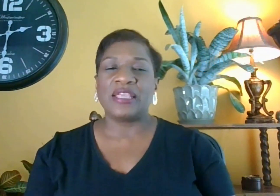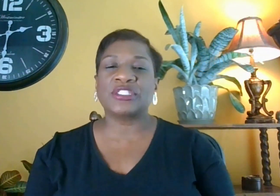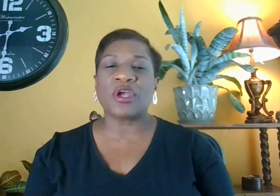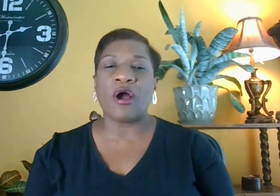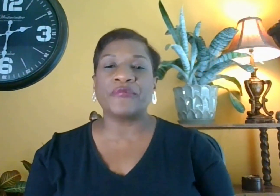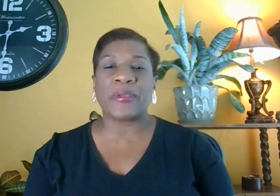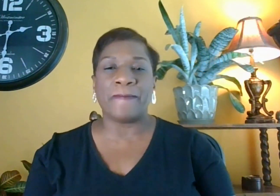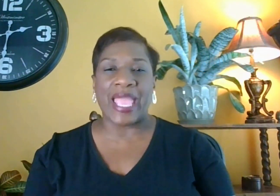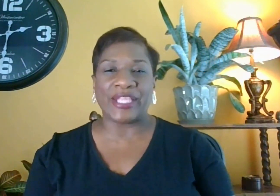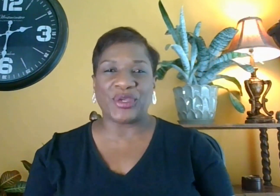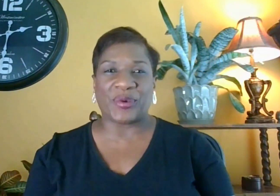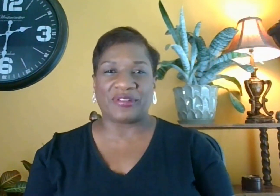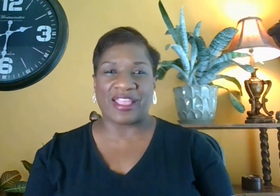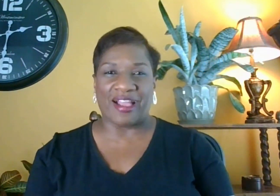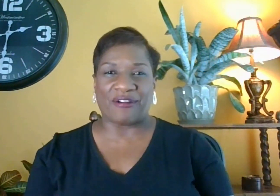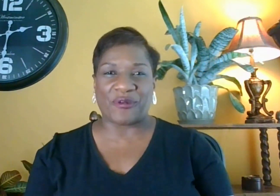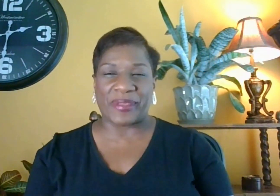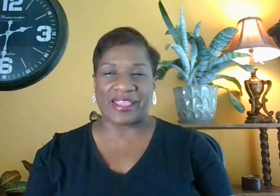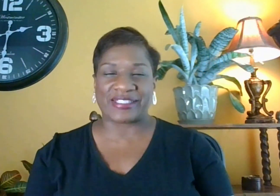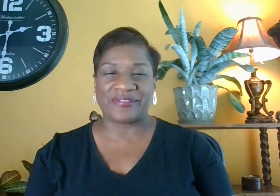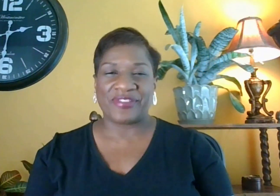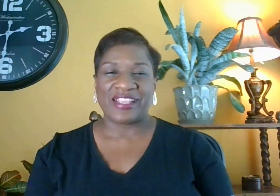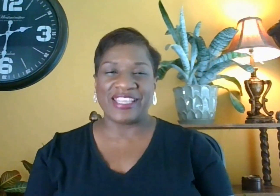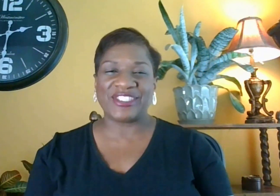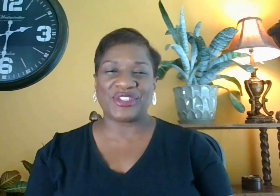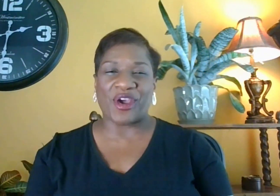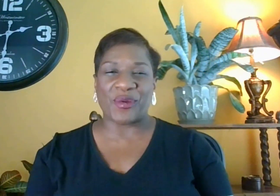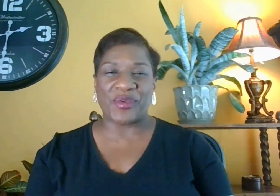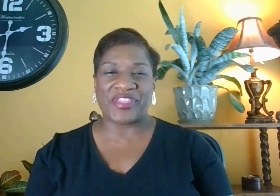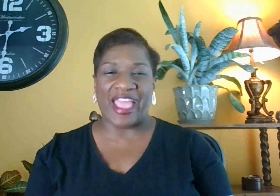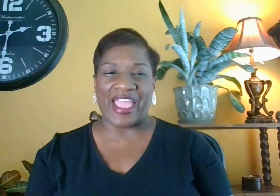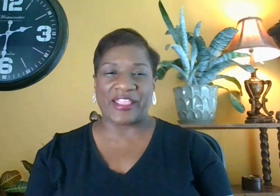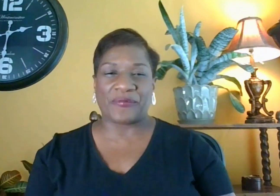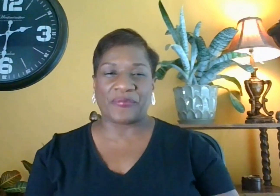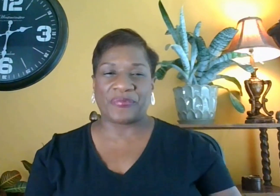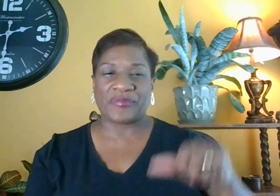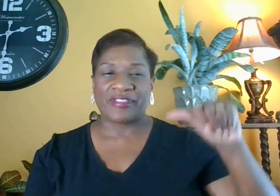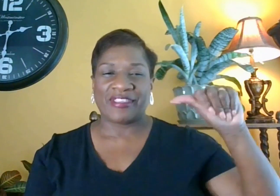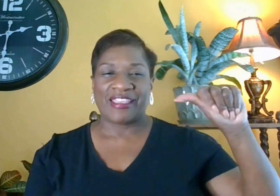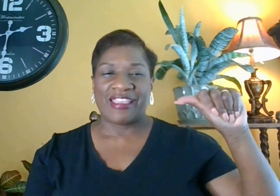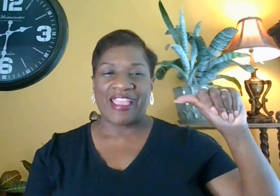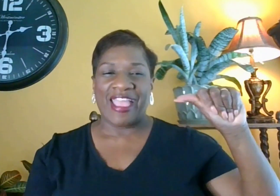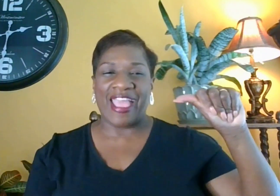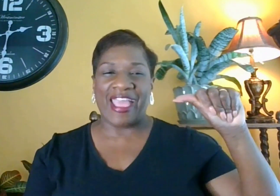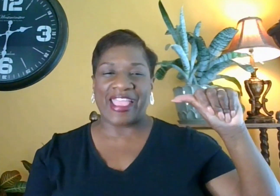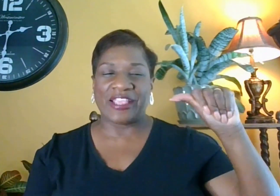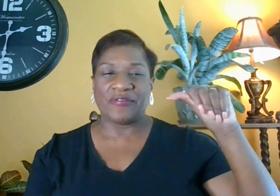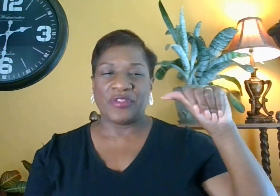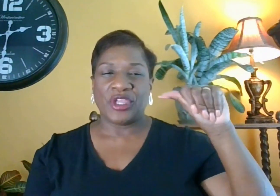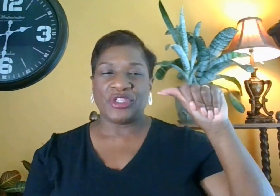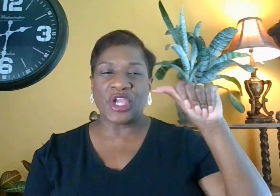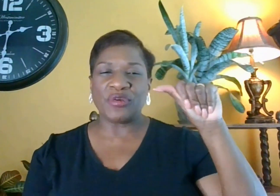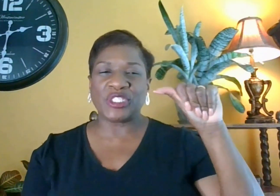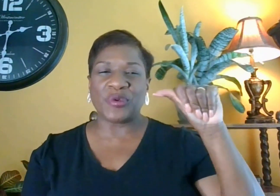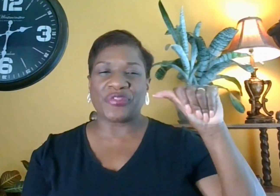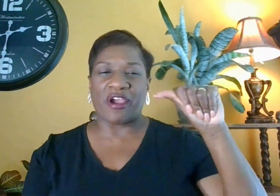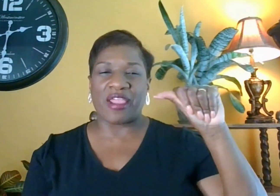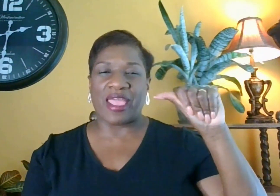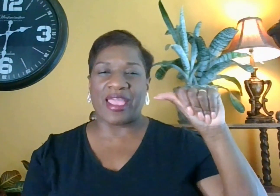It's called the manual alphabet. Let's start with A. A. Notice with our